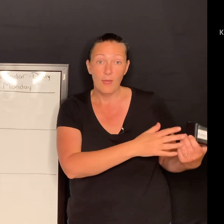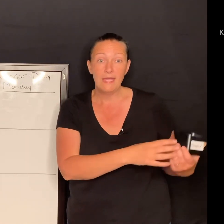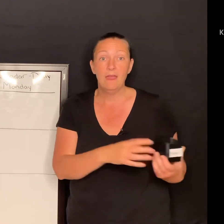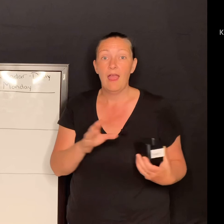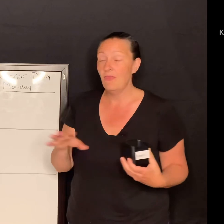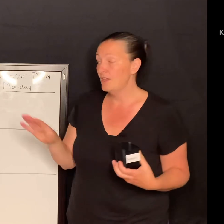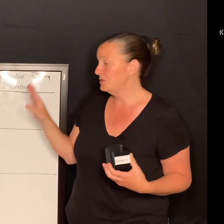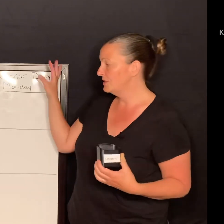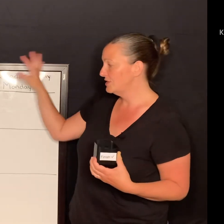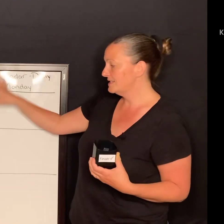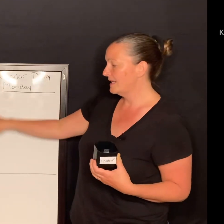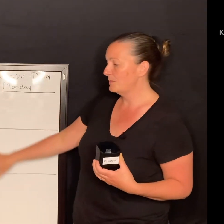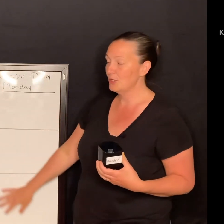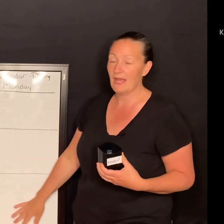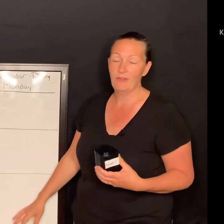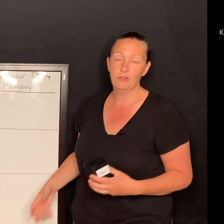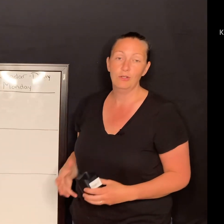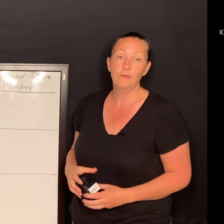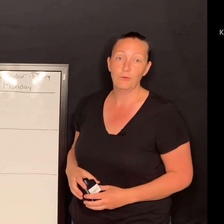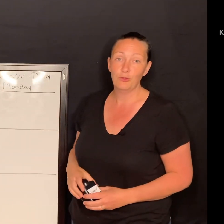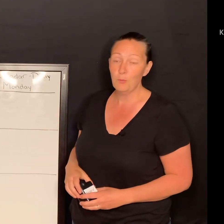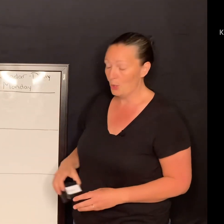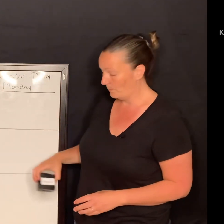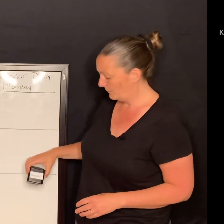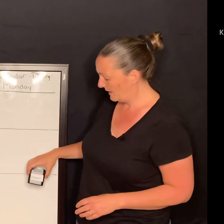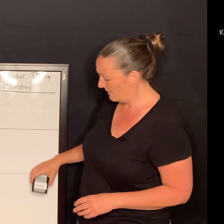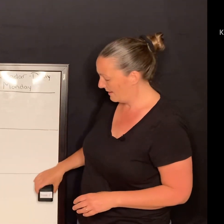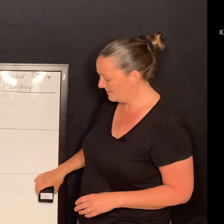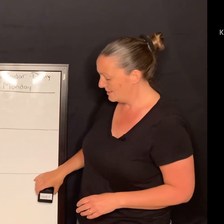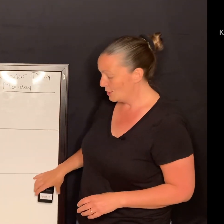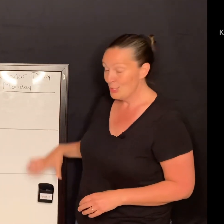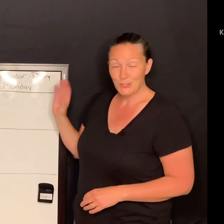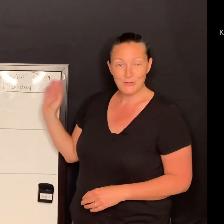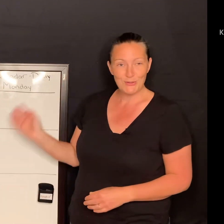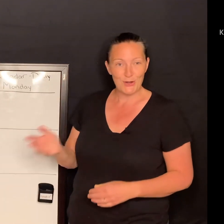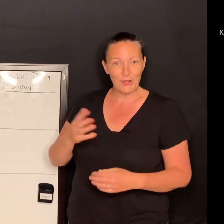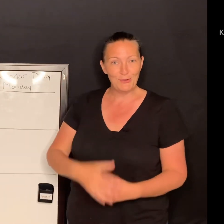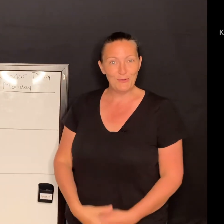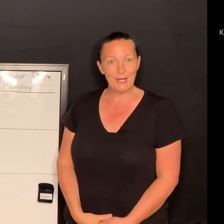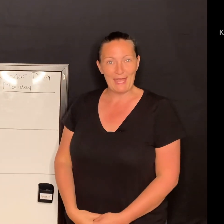and then you can just set up your calendar for tomorrow and then start all over again.